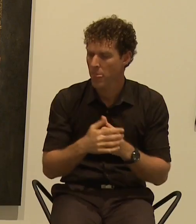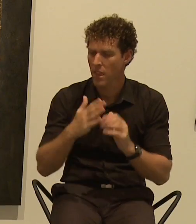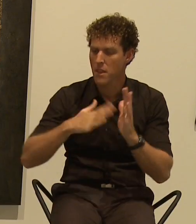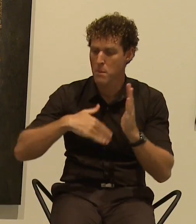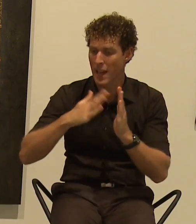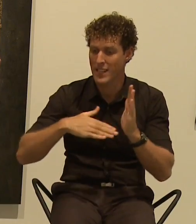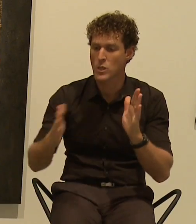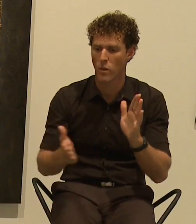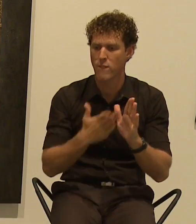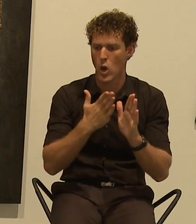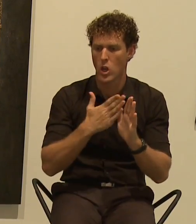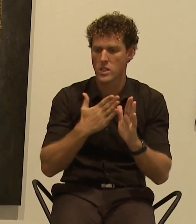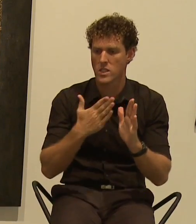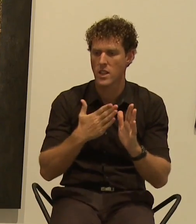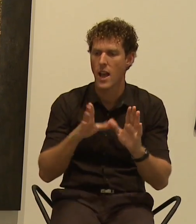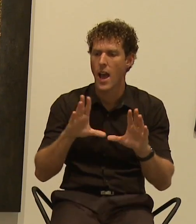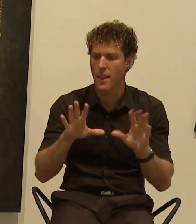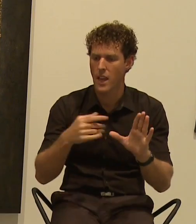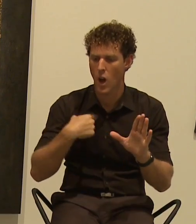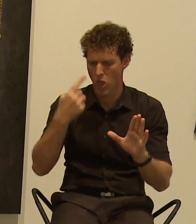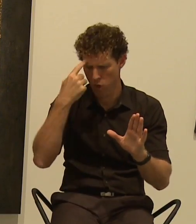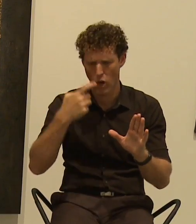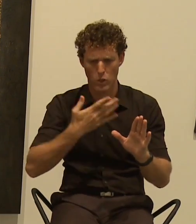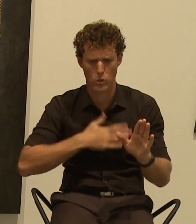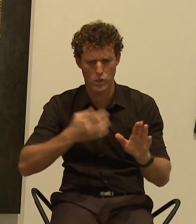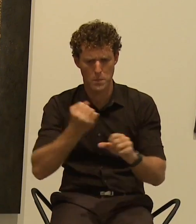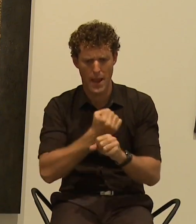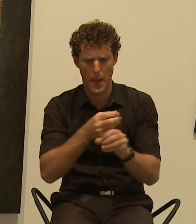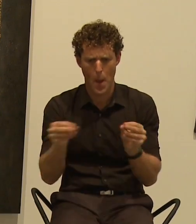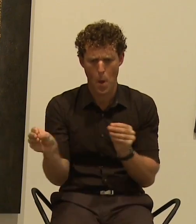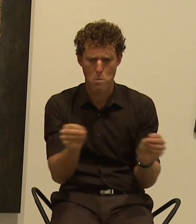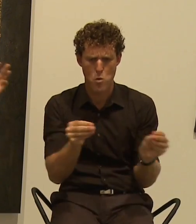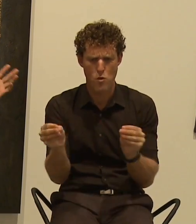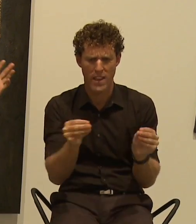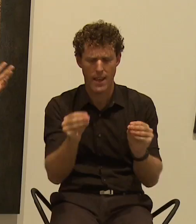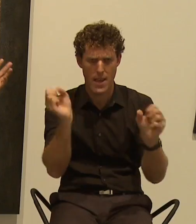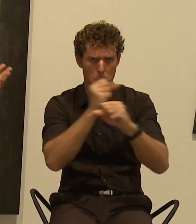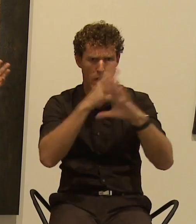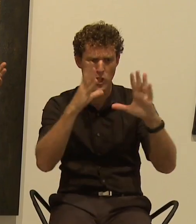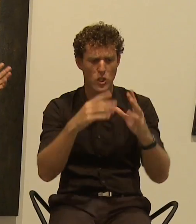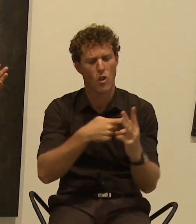paintings came first, and I wanted to create a moving image version of the